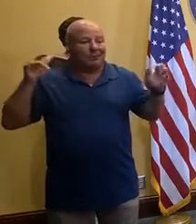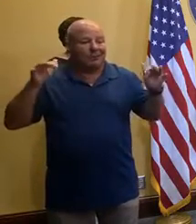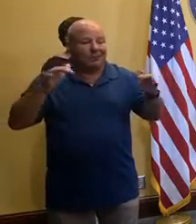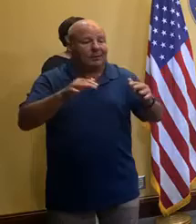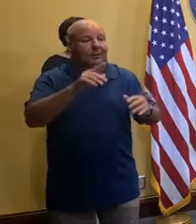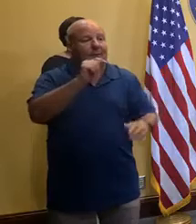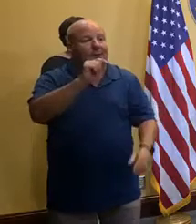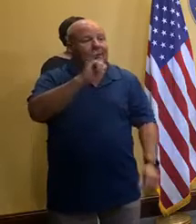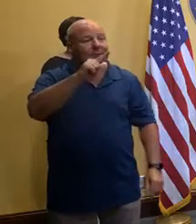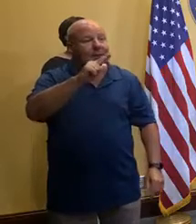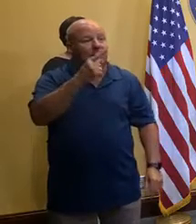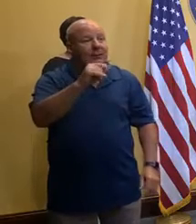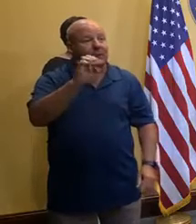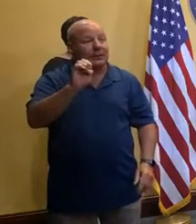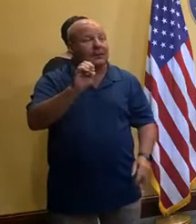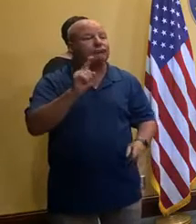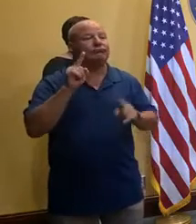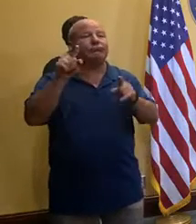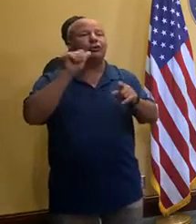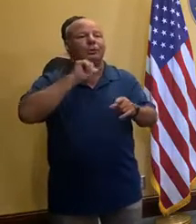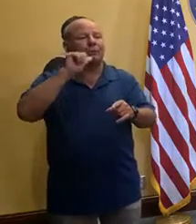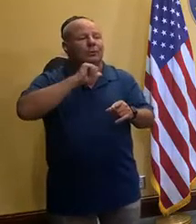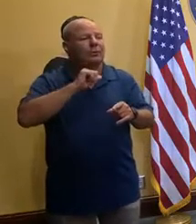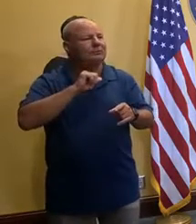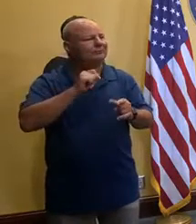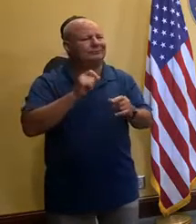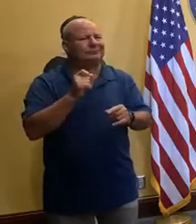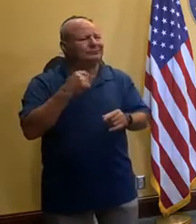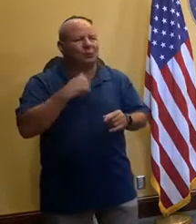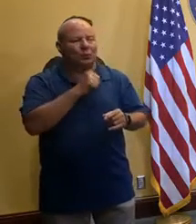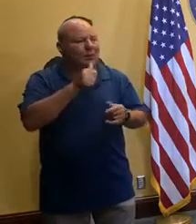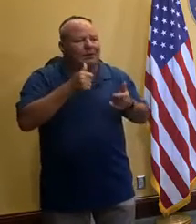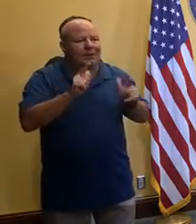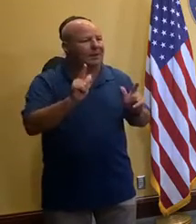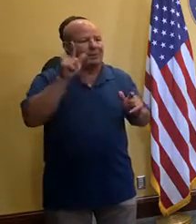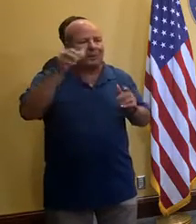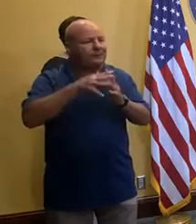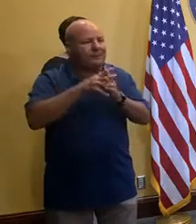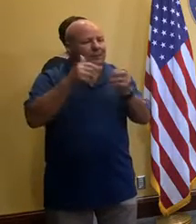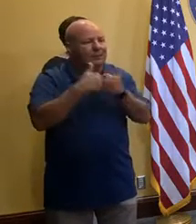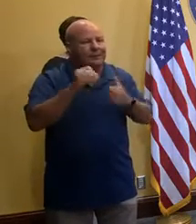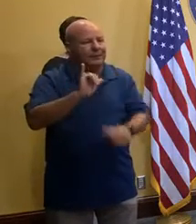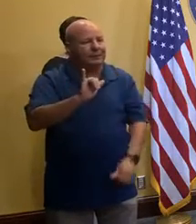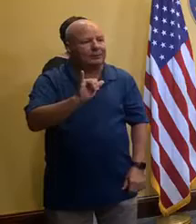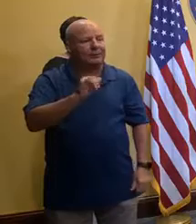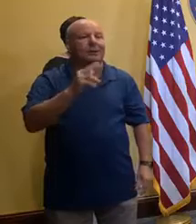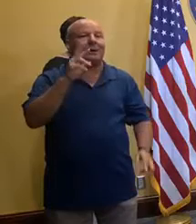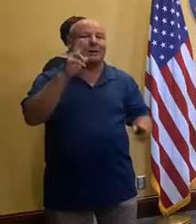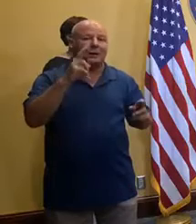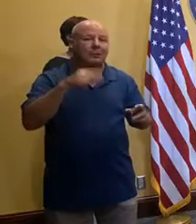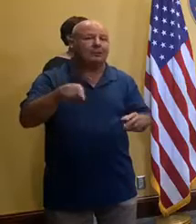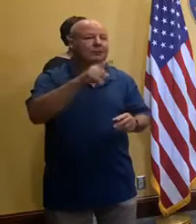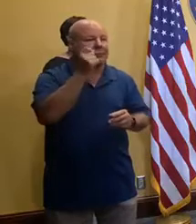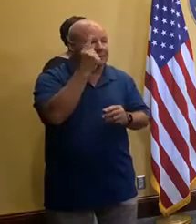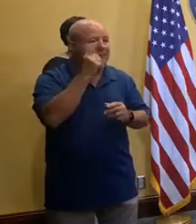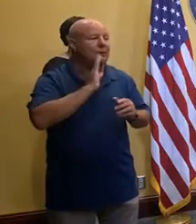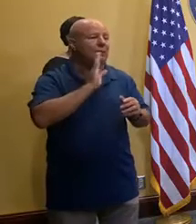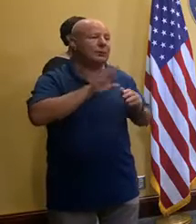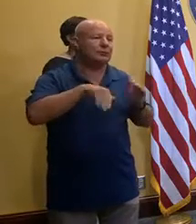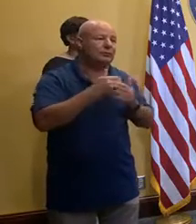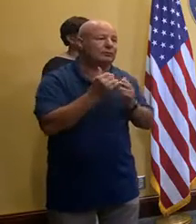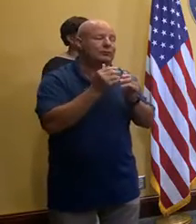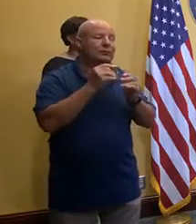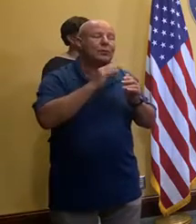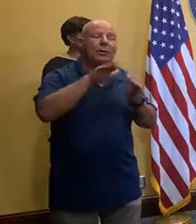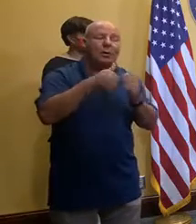to tailgate or go to a bar, we would not allow that in an event. So I hope that everyone can understand that we are trying to be